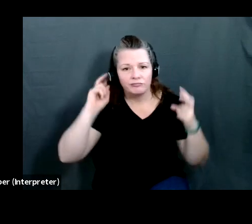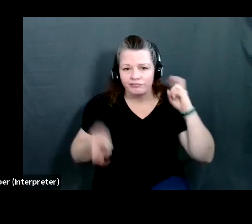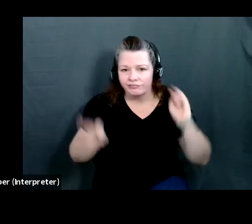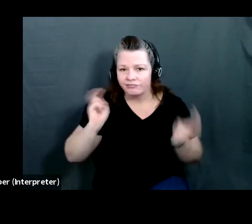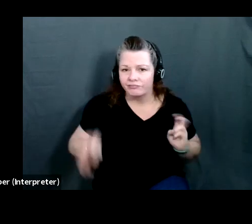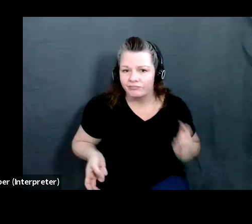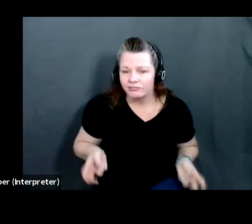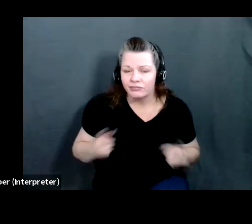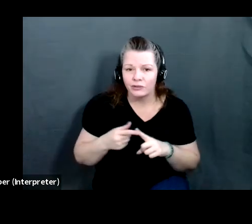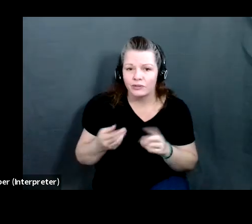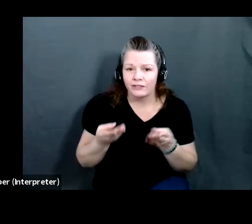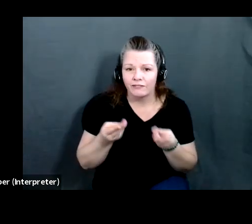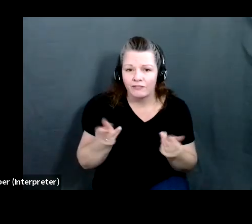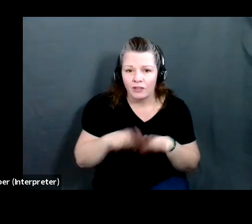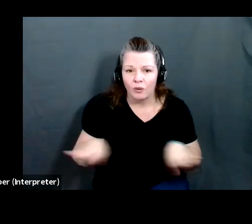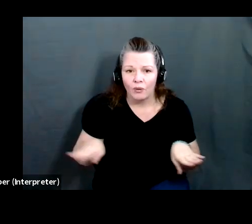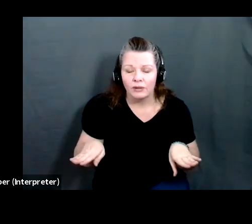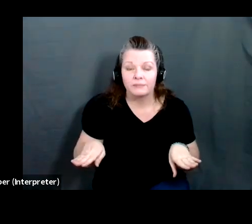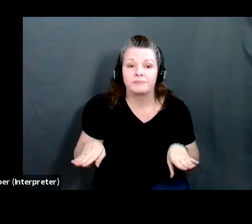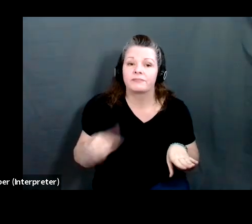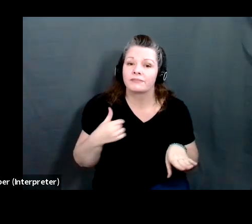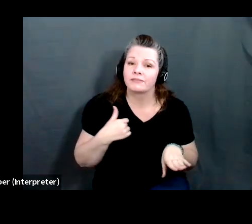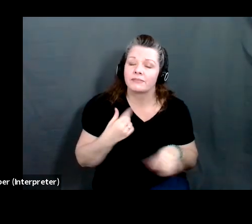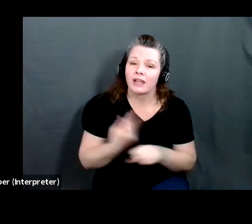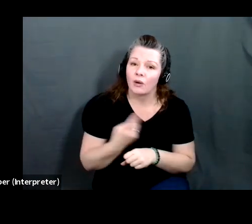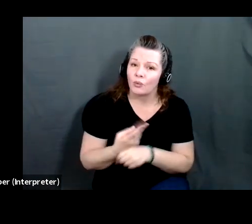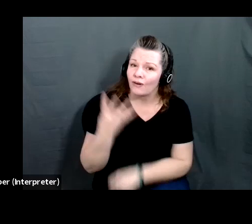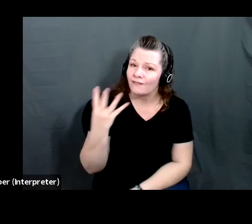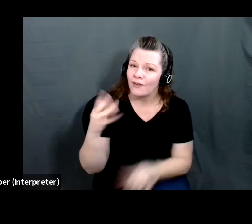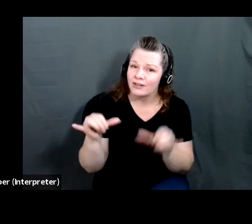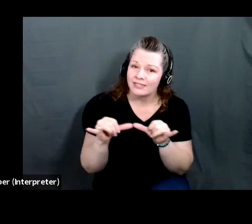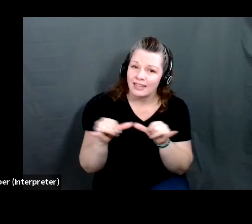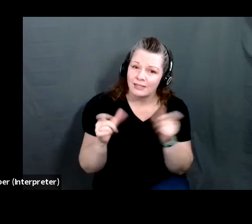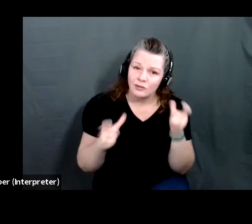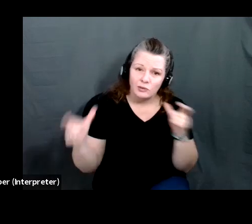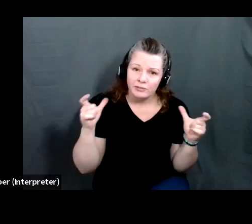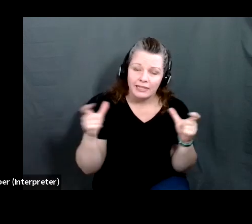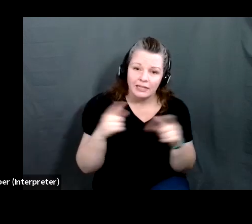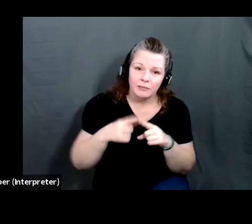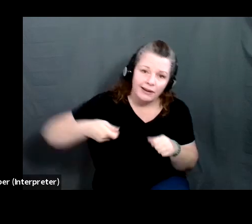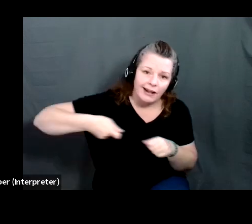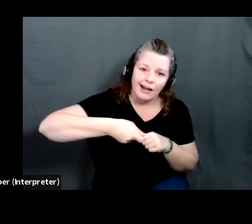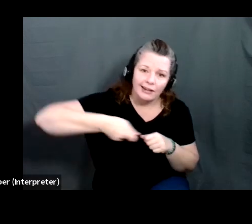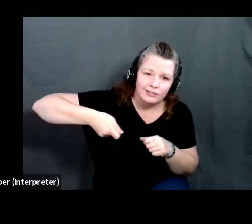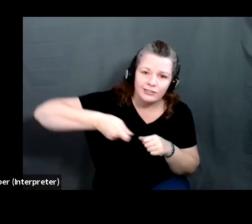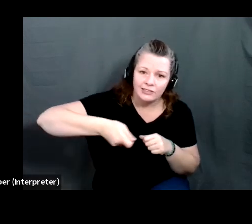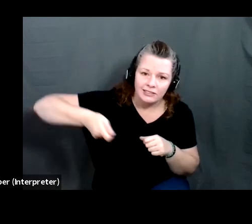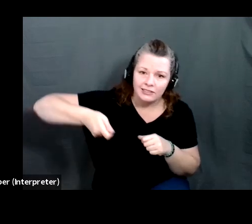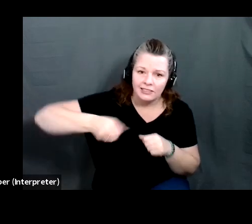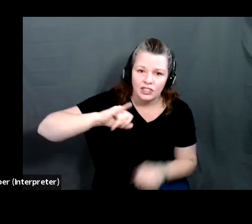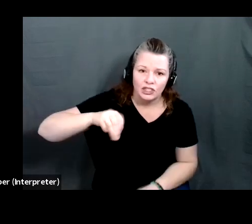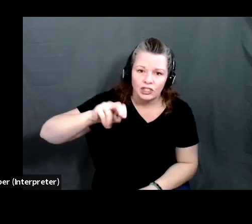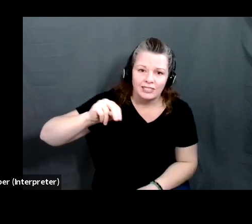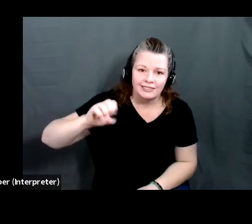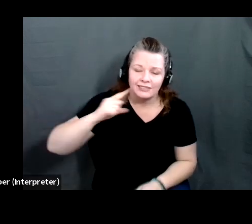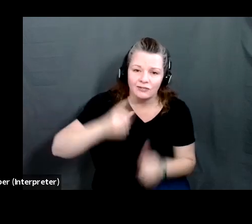floor. I wore four sizes too big but iron jeans for the better part of high school and threatened kids